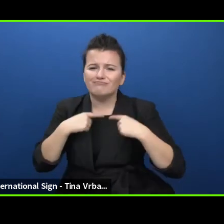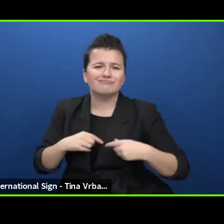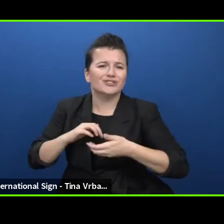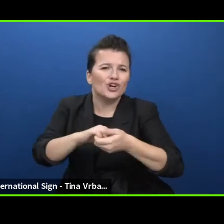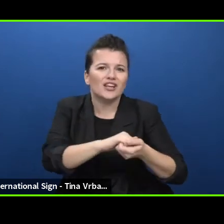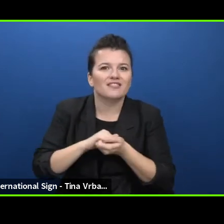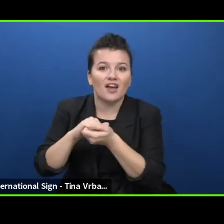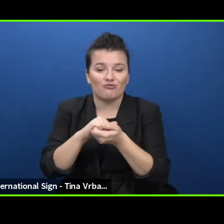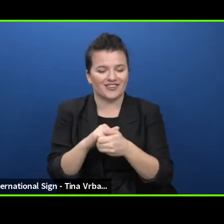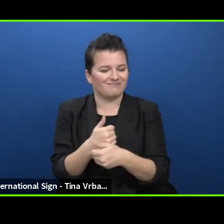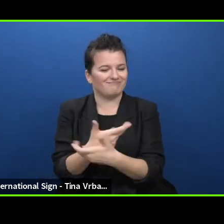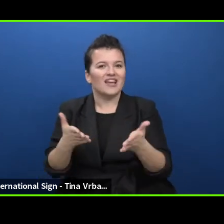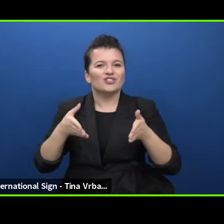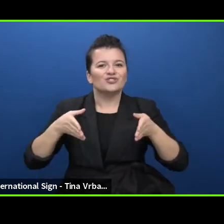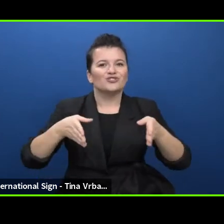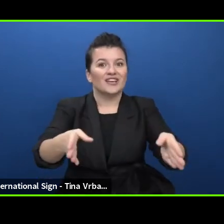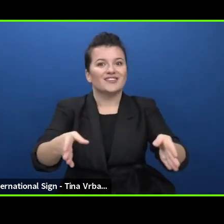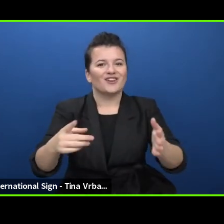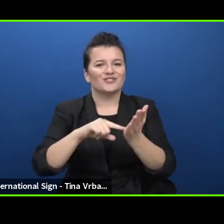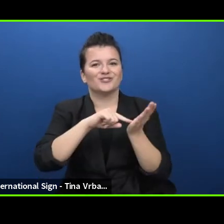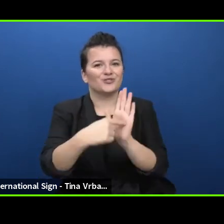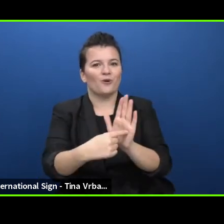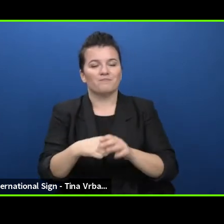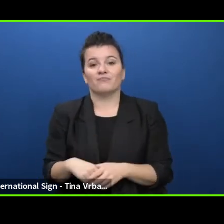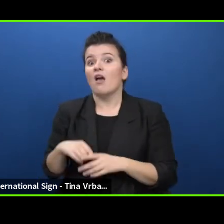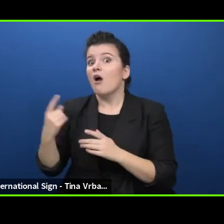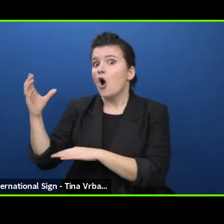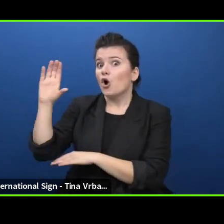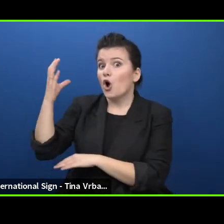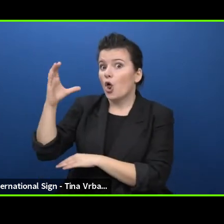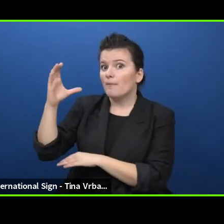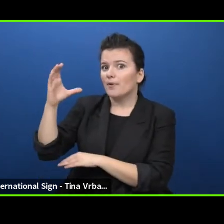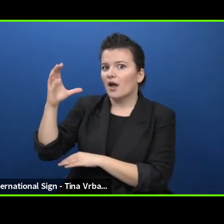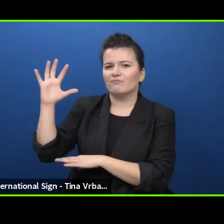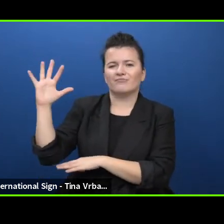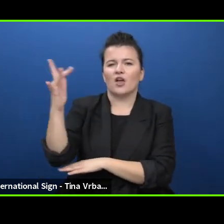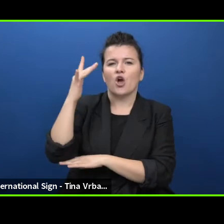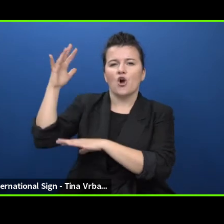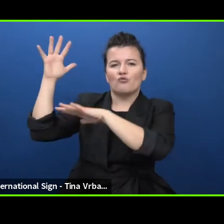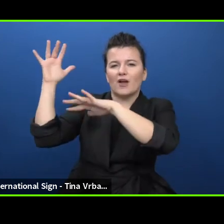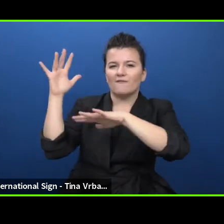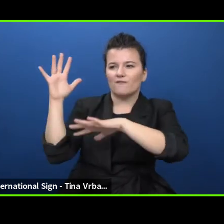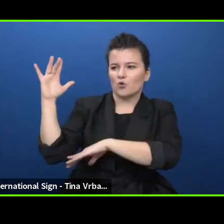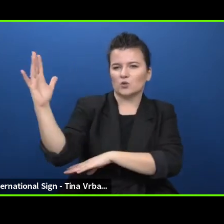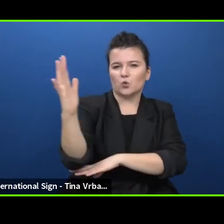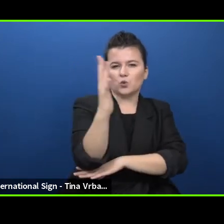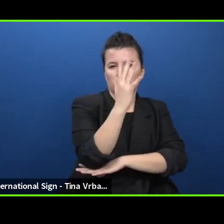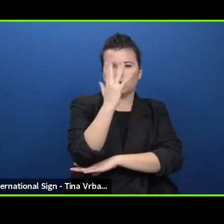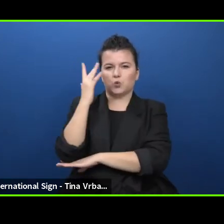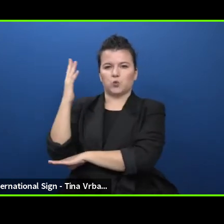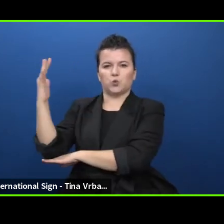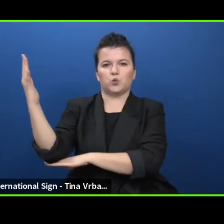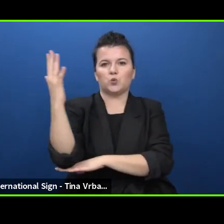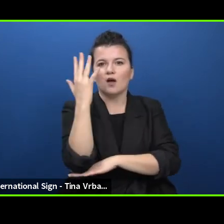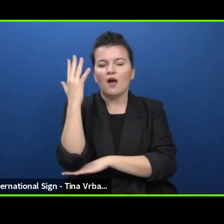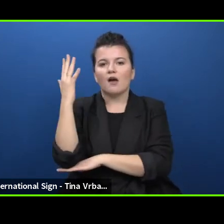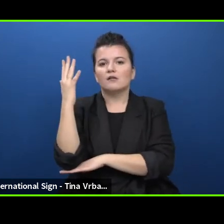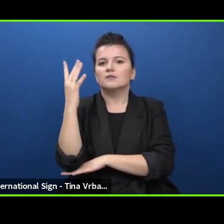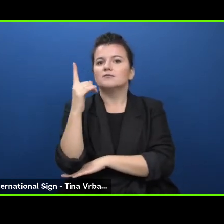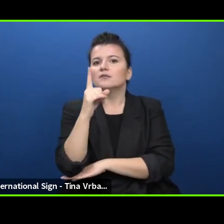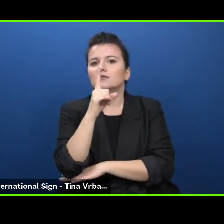Finally, in the Colombian rainforest. Silence is a sign. A sign of an upcoming